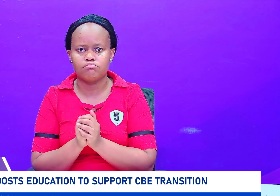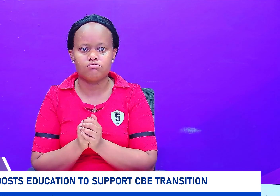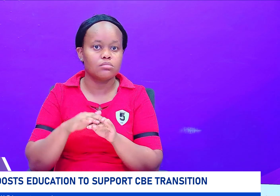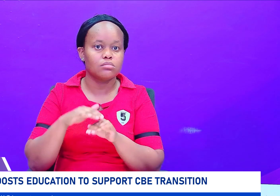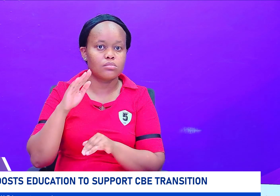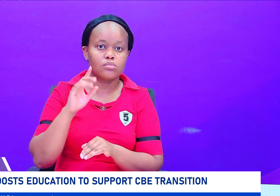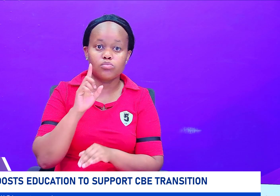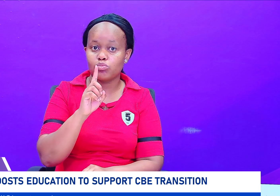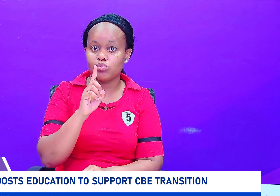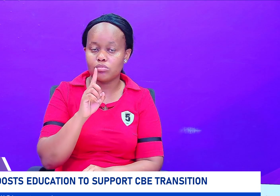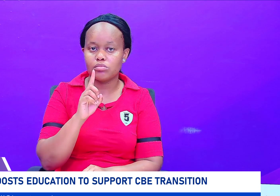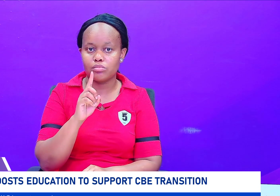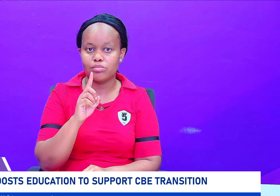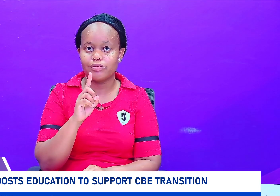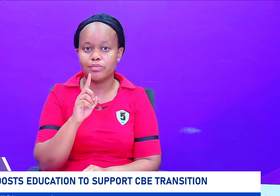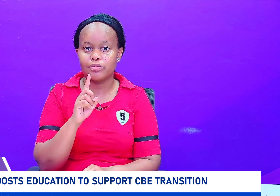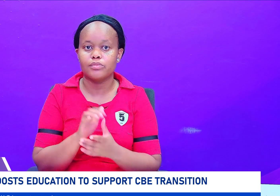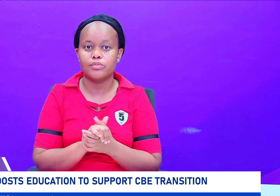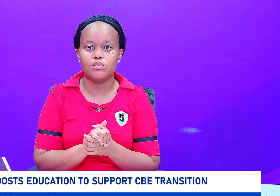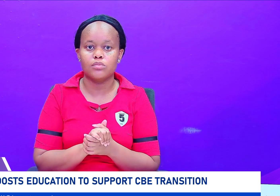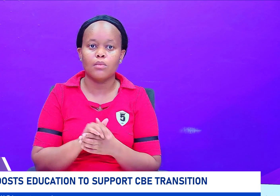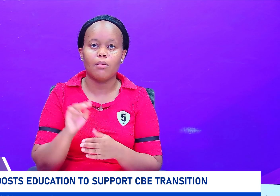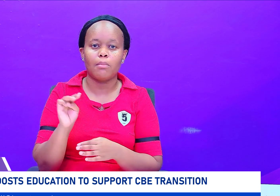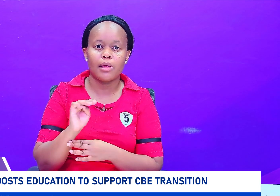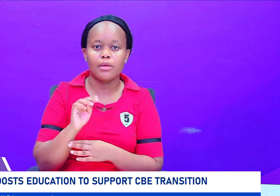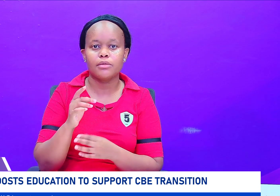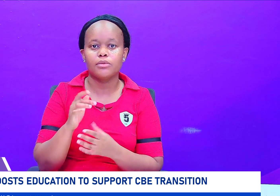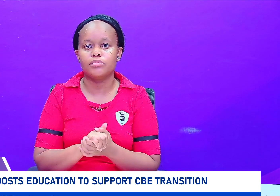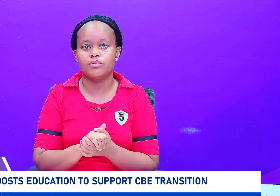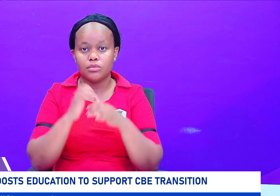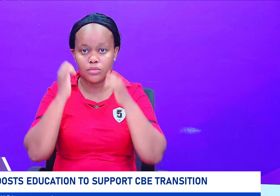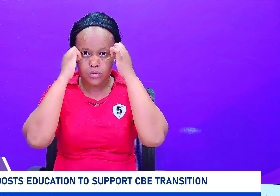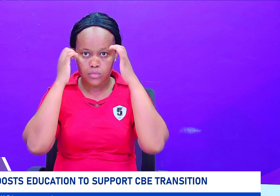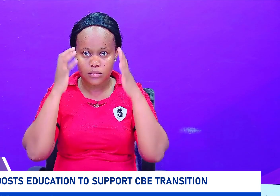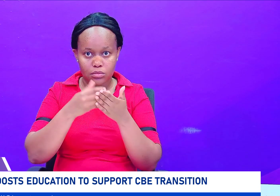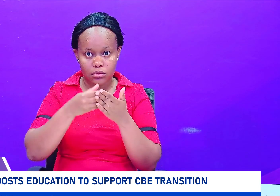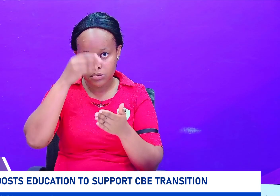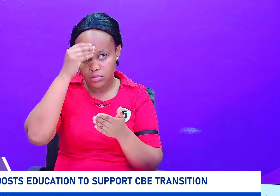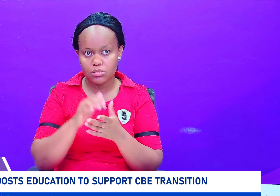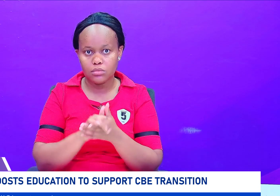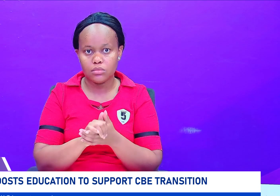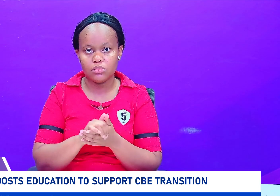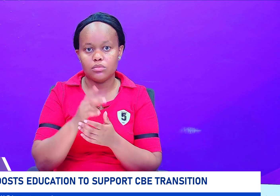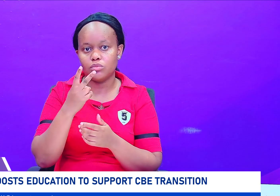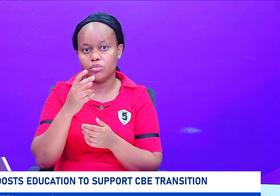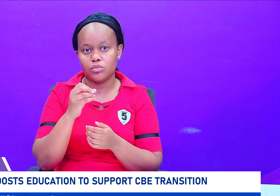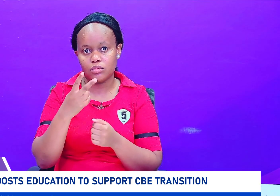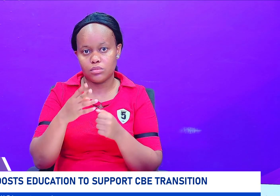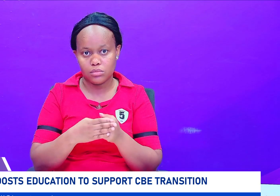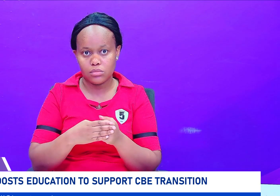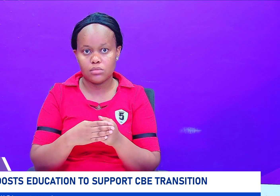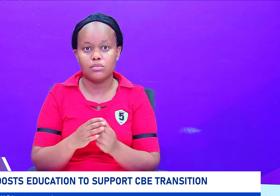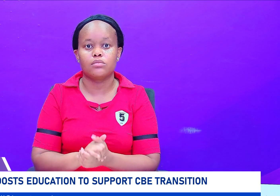successfully adapt to the competency-based education framework. Plans include